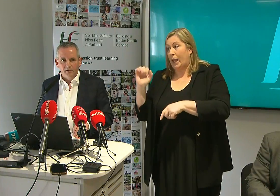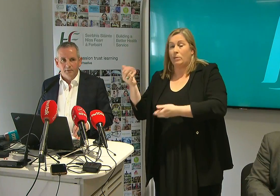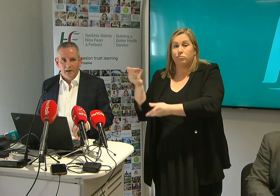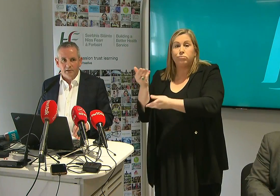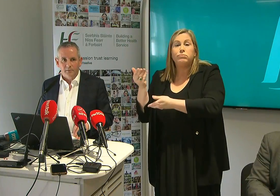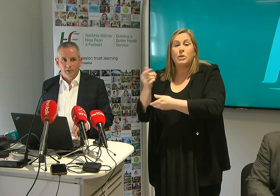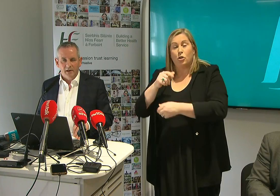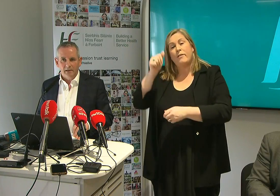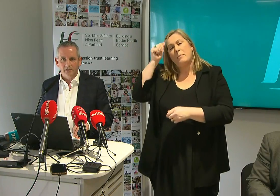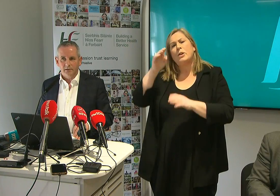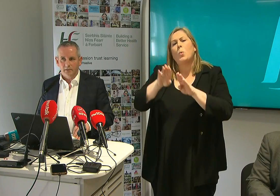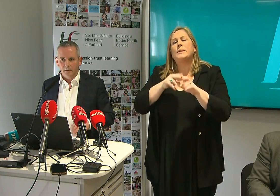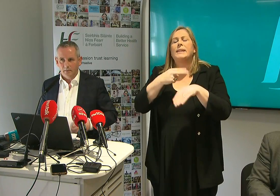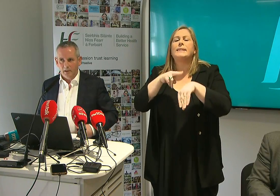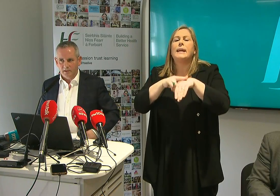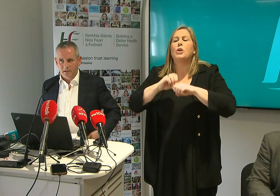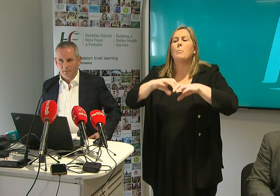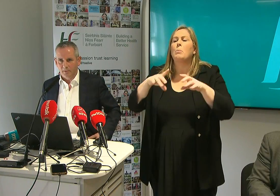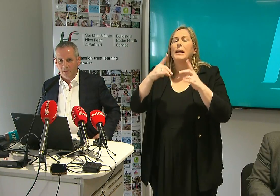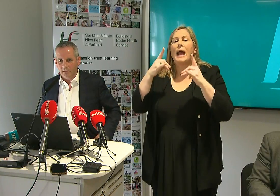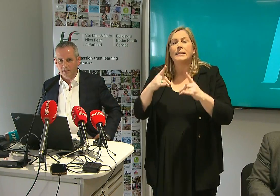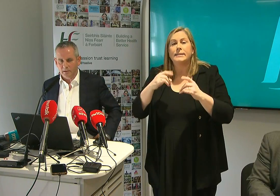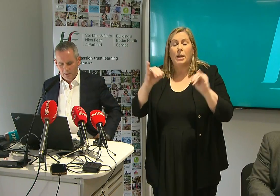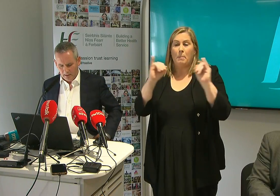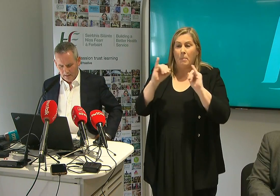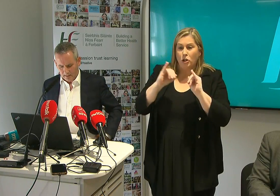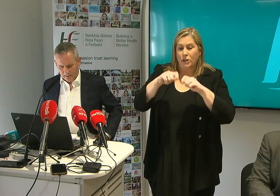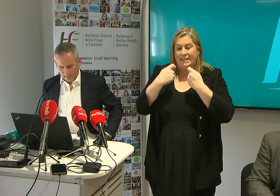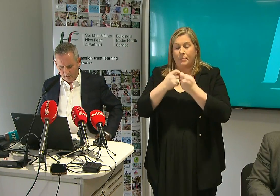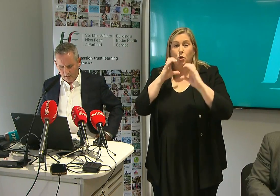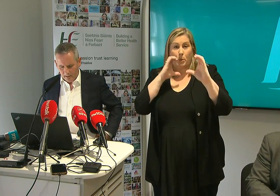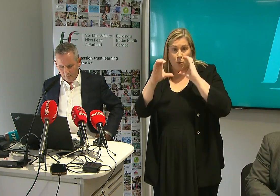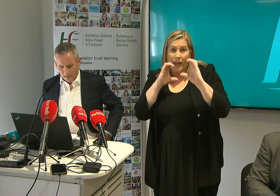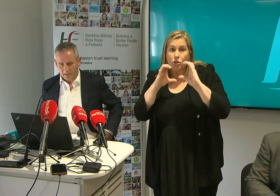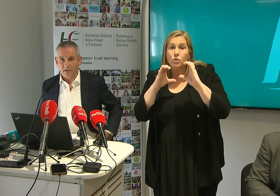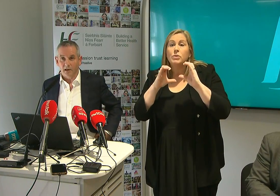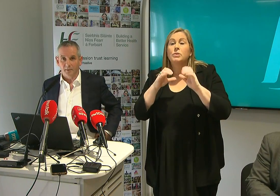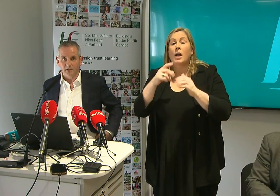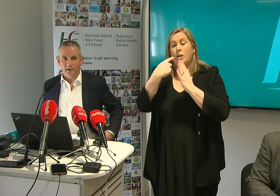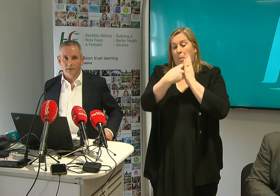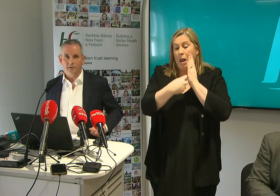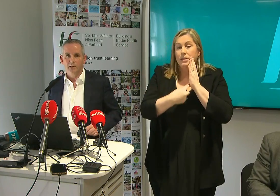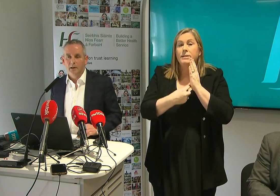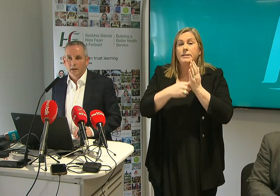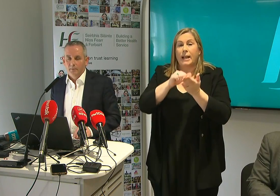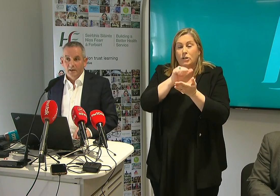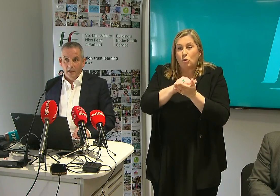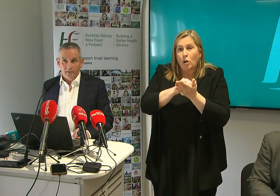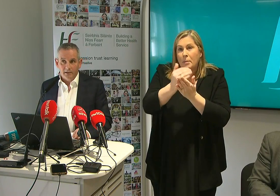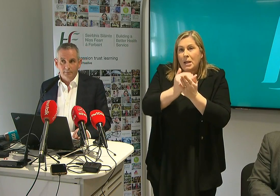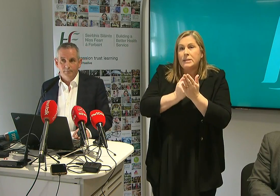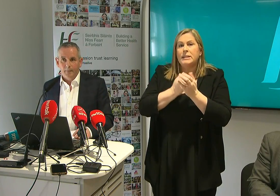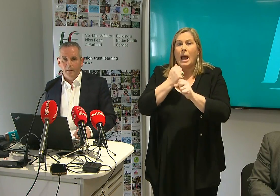You'll be familiar from the National Public Health Emergency Team communications that the policy and document around